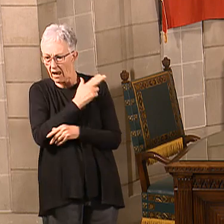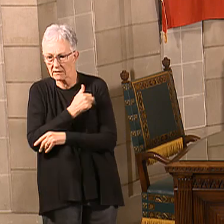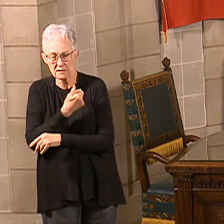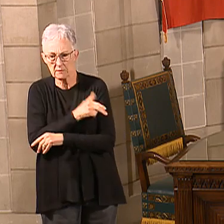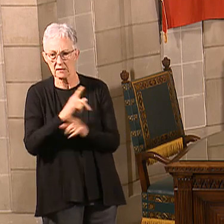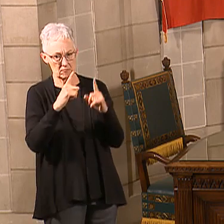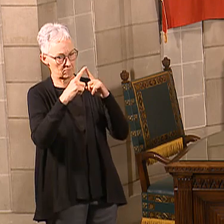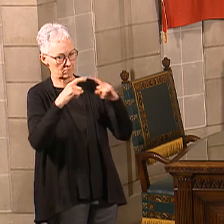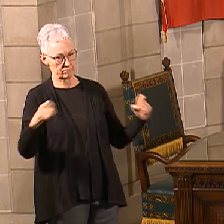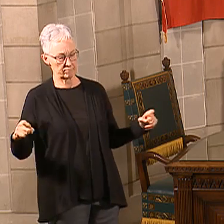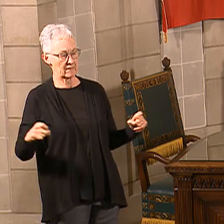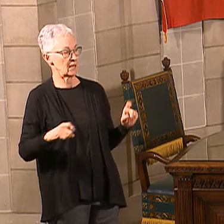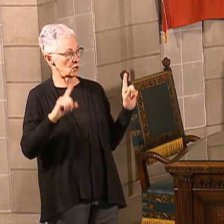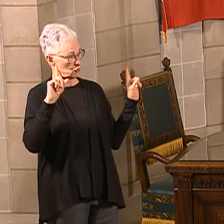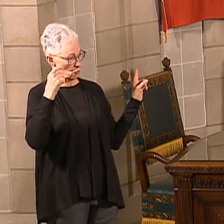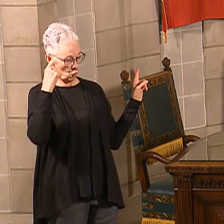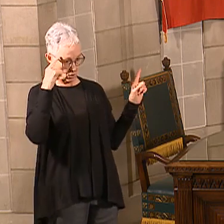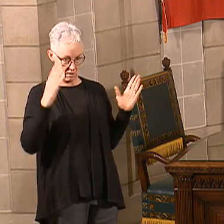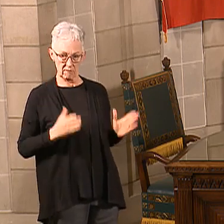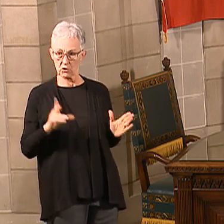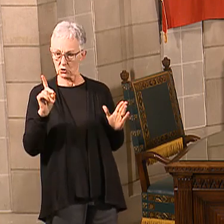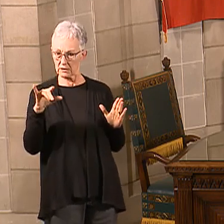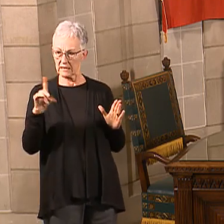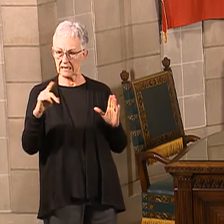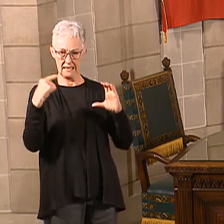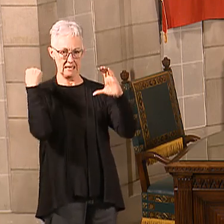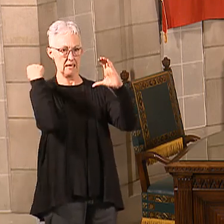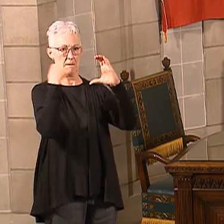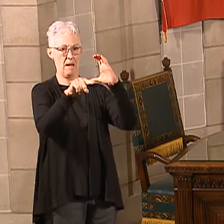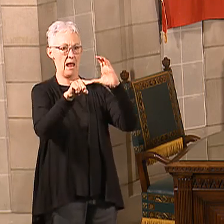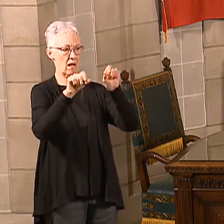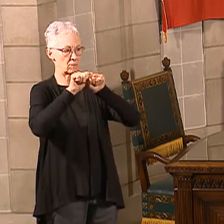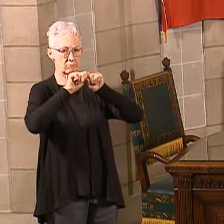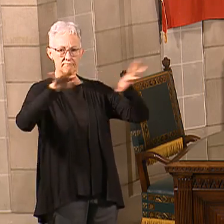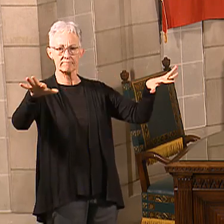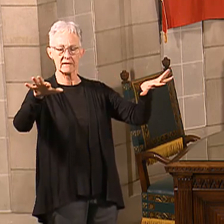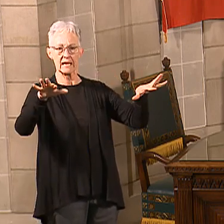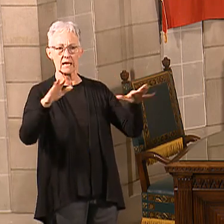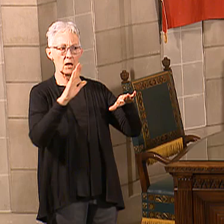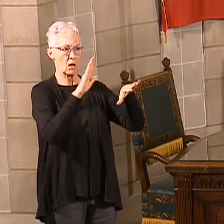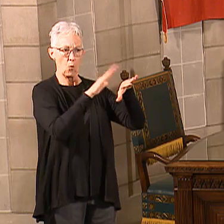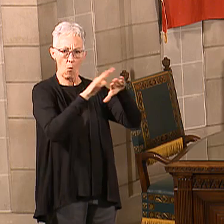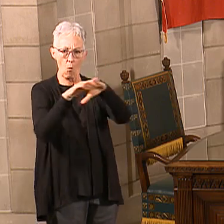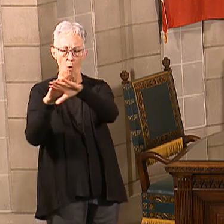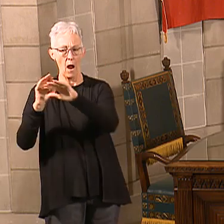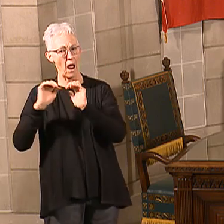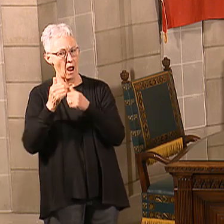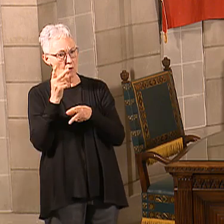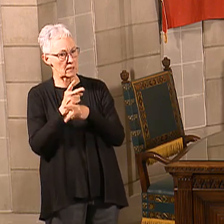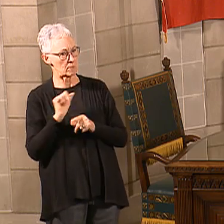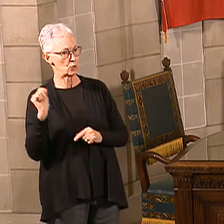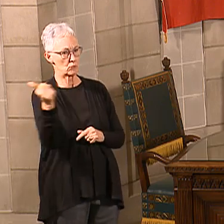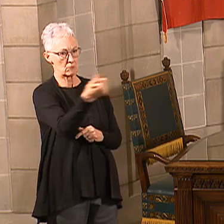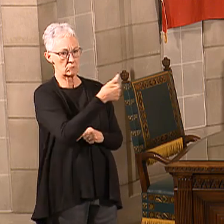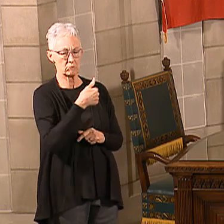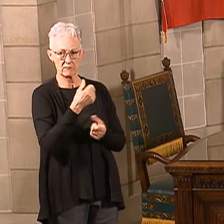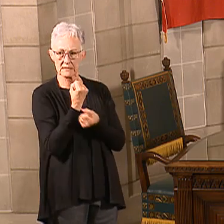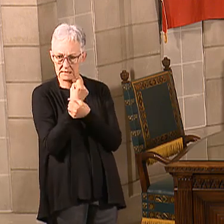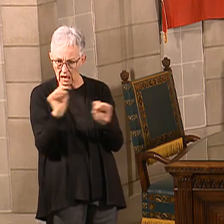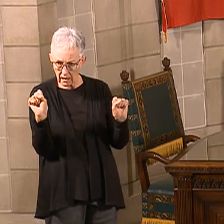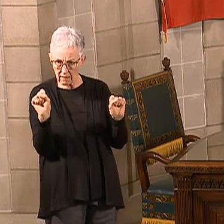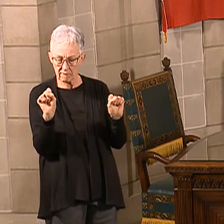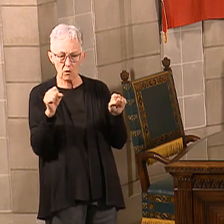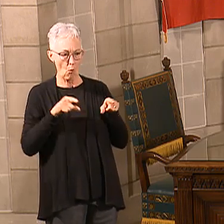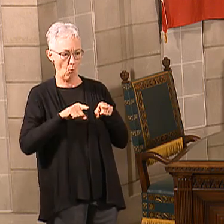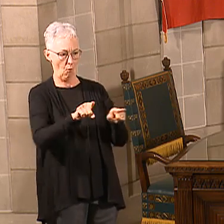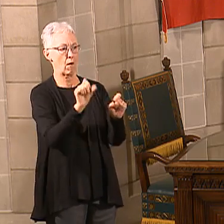last week, giving guidance in terms of how to stay safe in the workplace, but also expressing our gratitude for